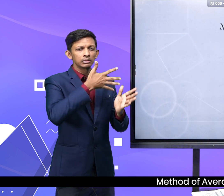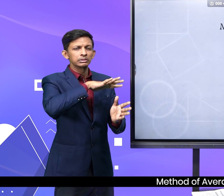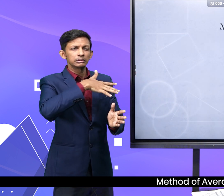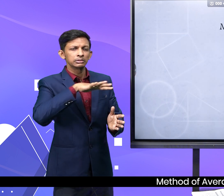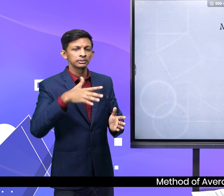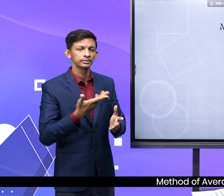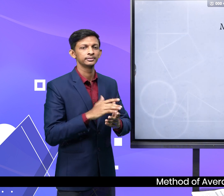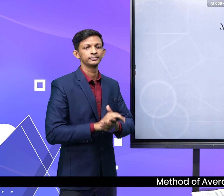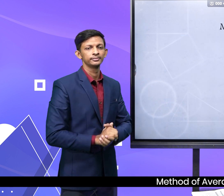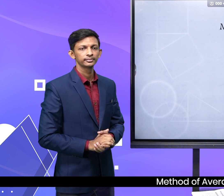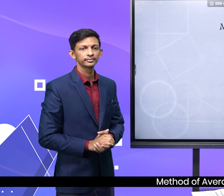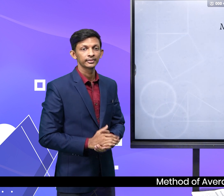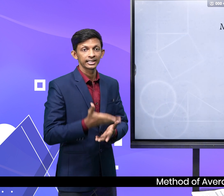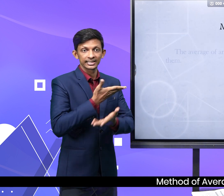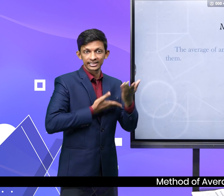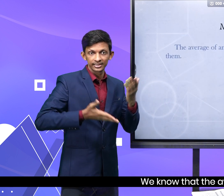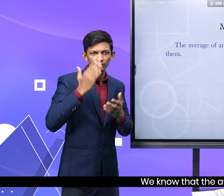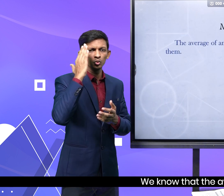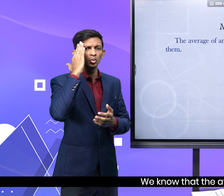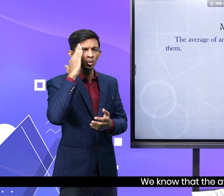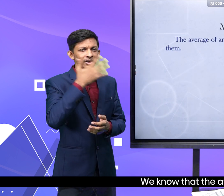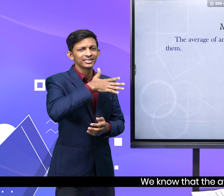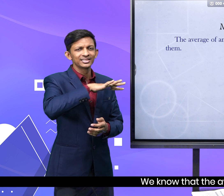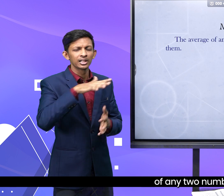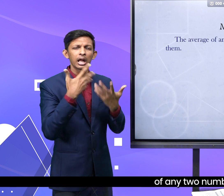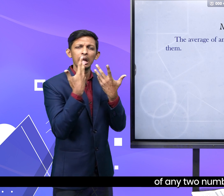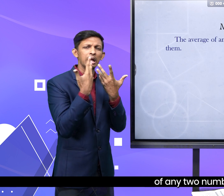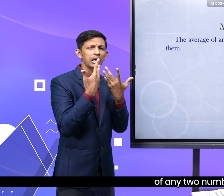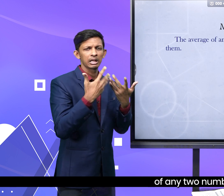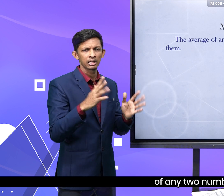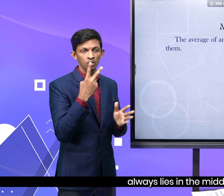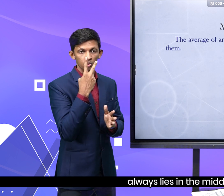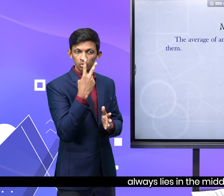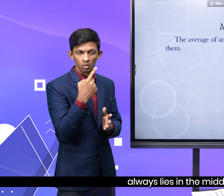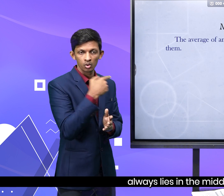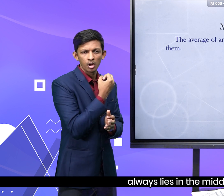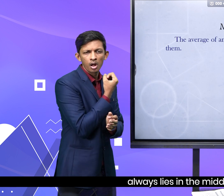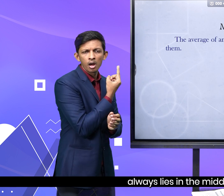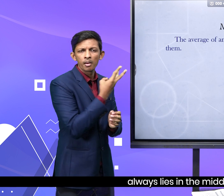Method of average. We know that the average of any two numbers always lies in the middle of